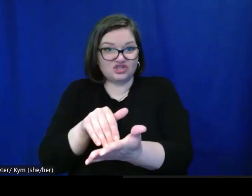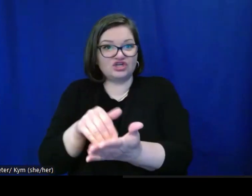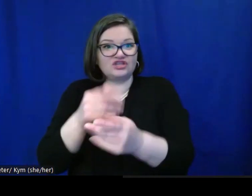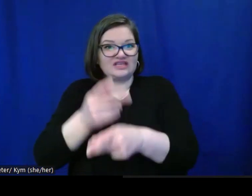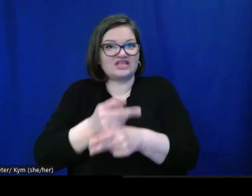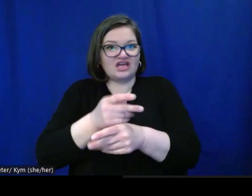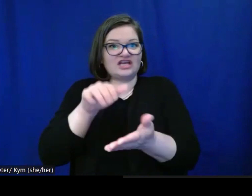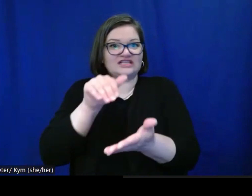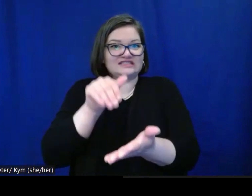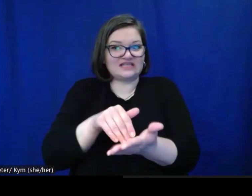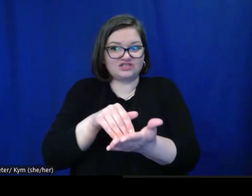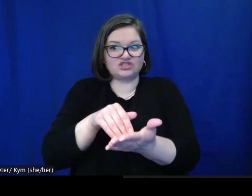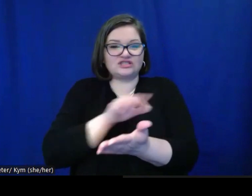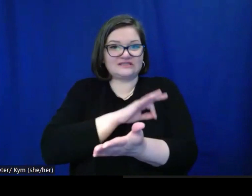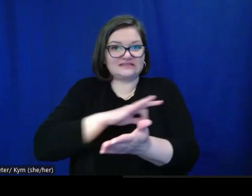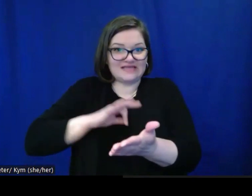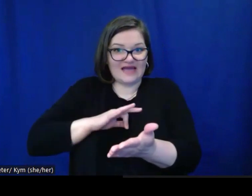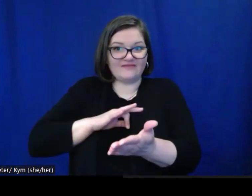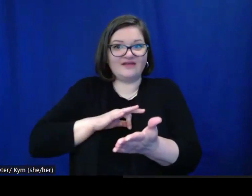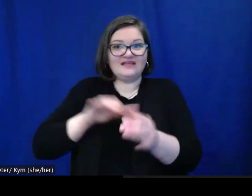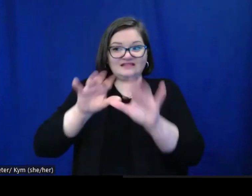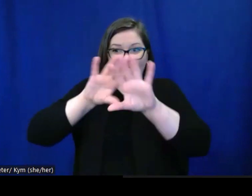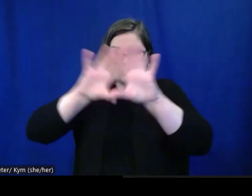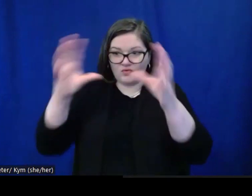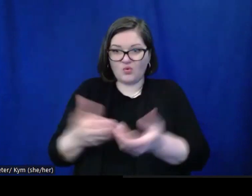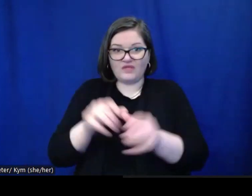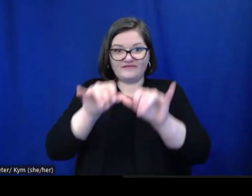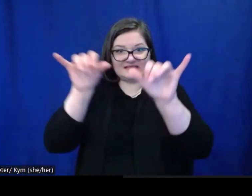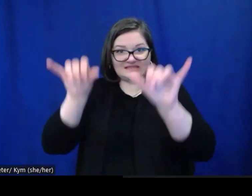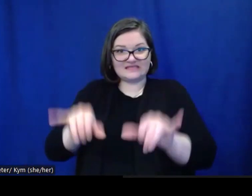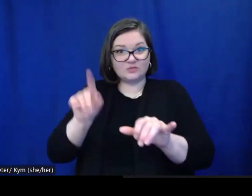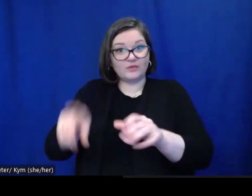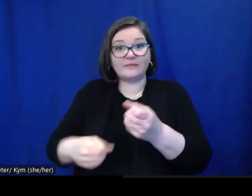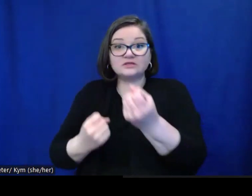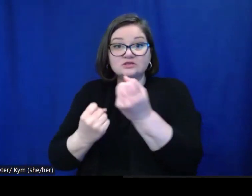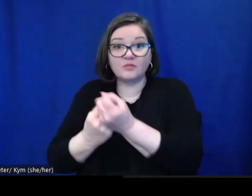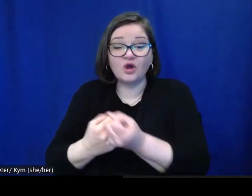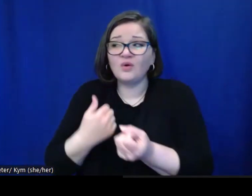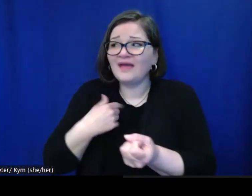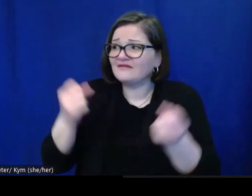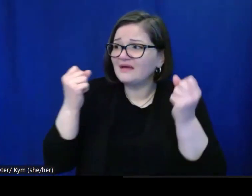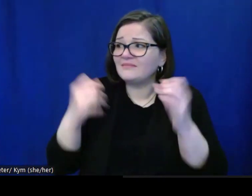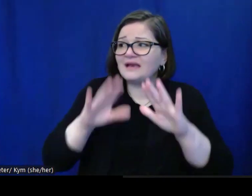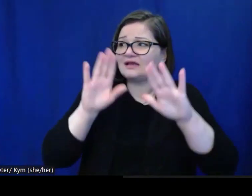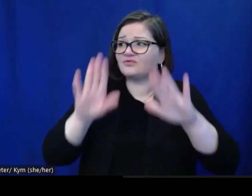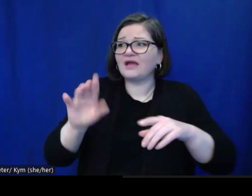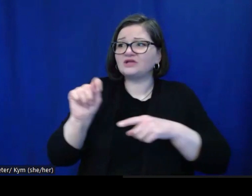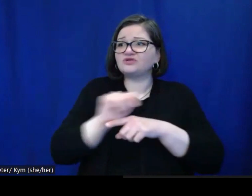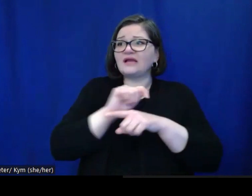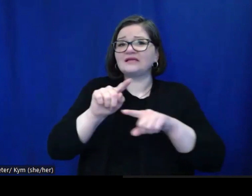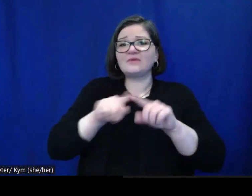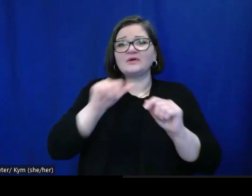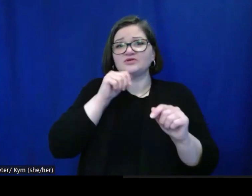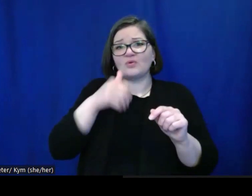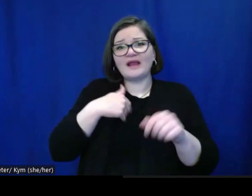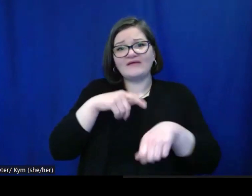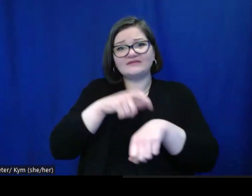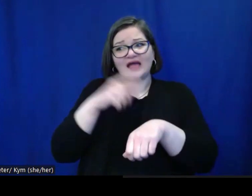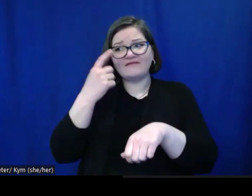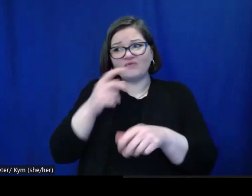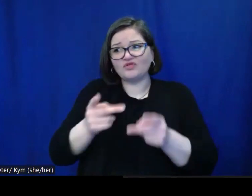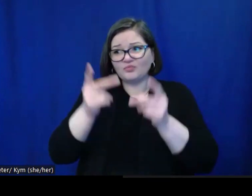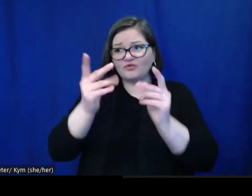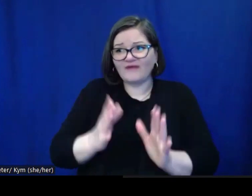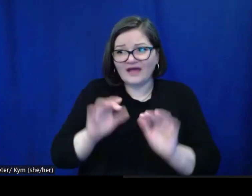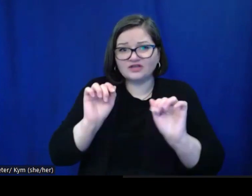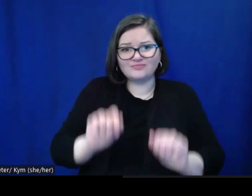to support our child care system. We have all these great trainings, and we don't have time for our providers to be able to lead